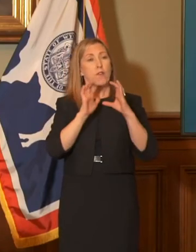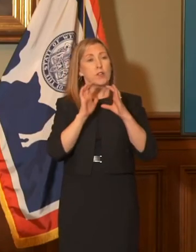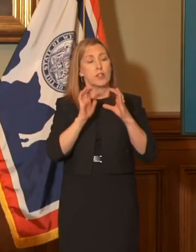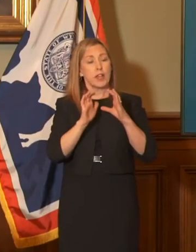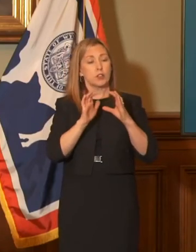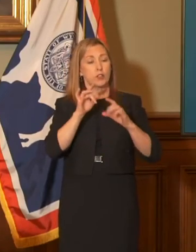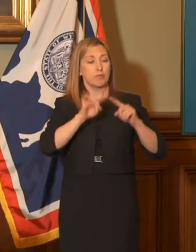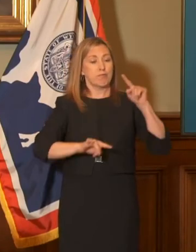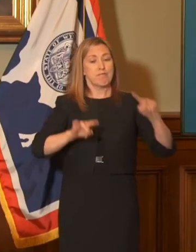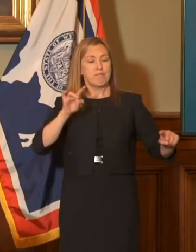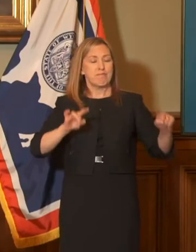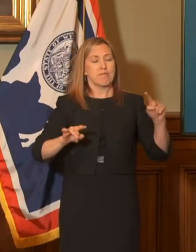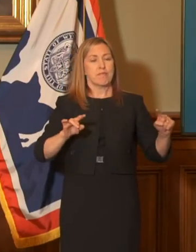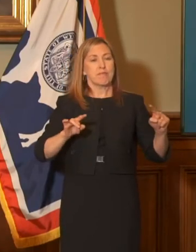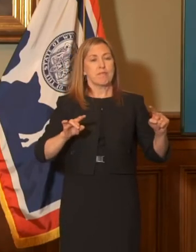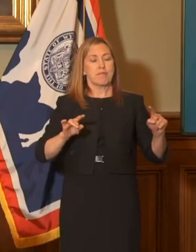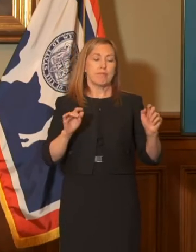of